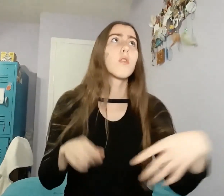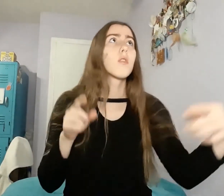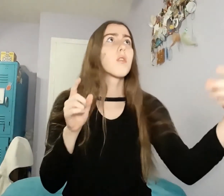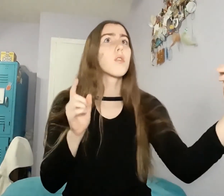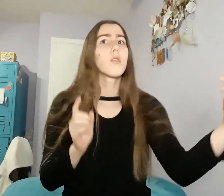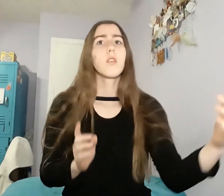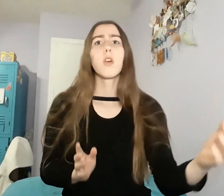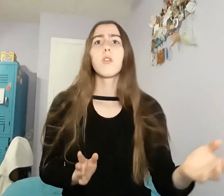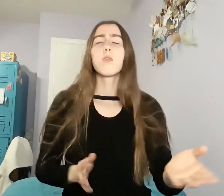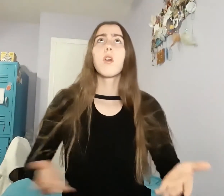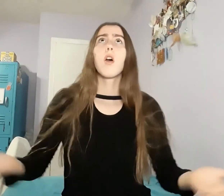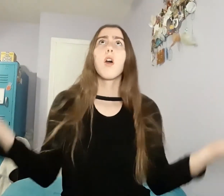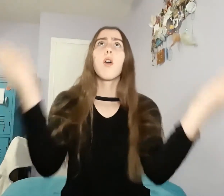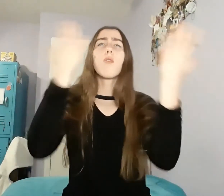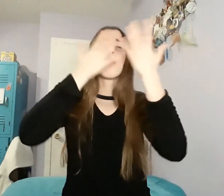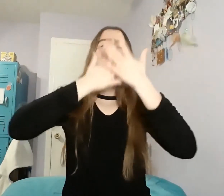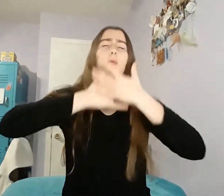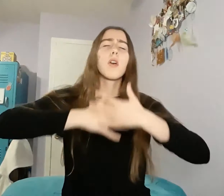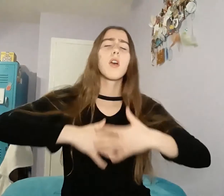valley of shadows everywhere.